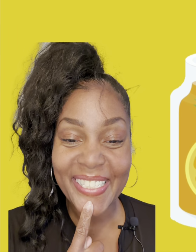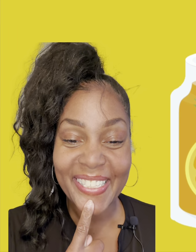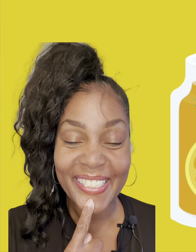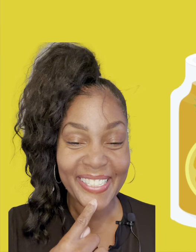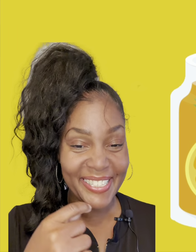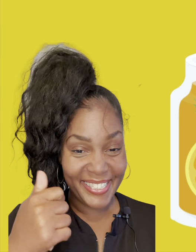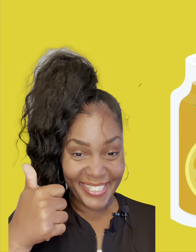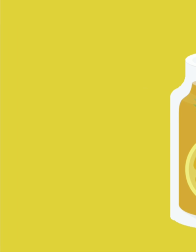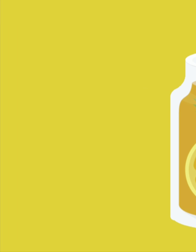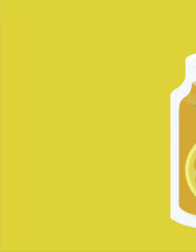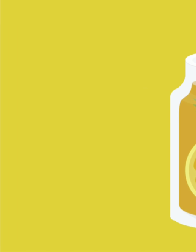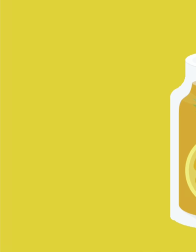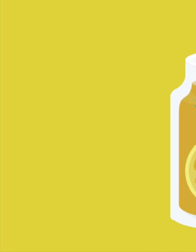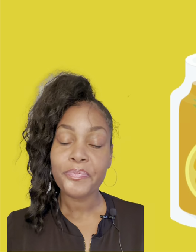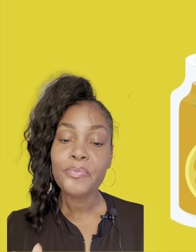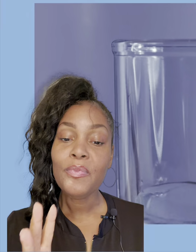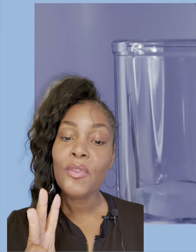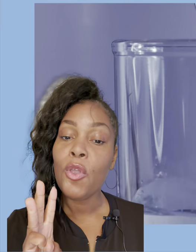juice.